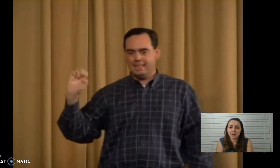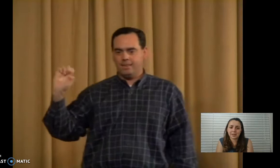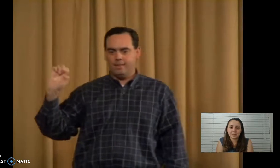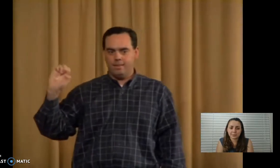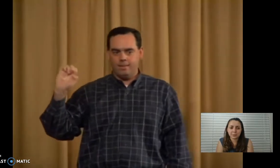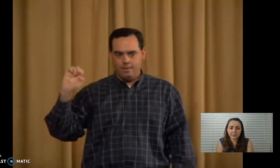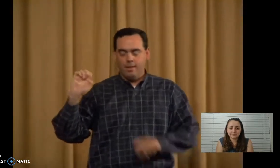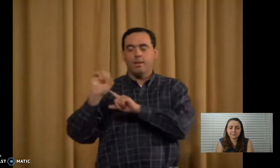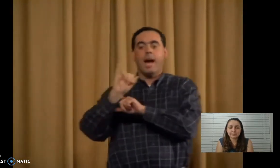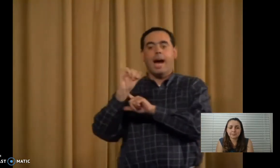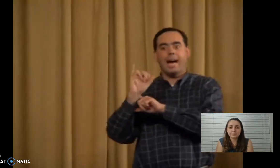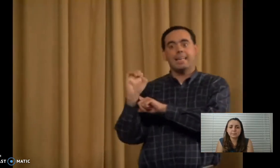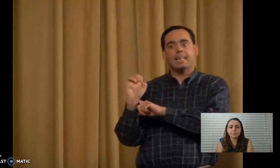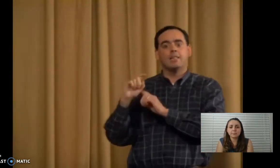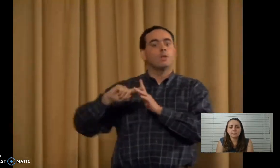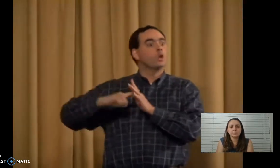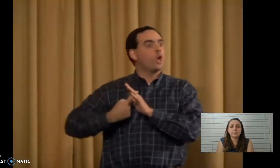or IE for short.